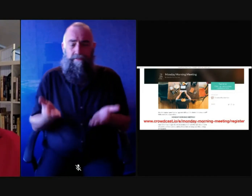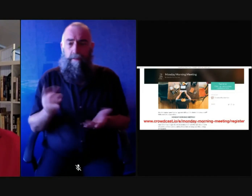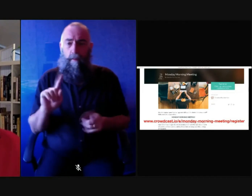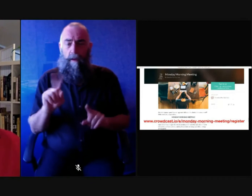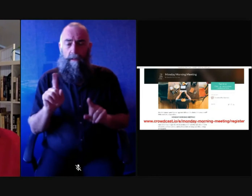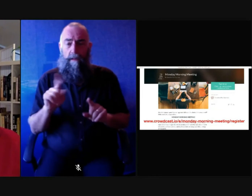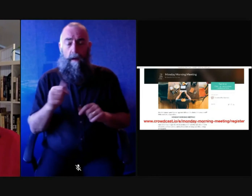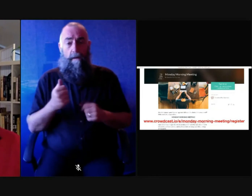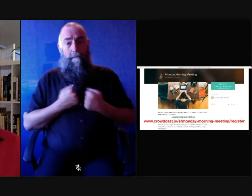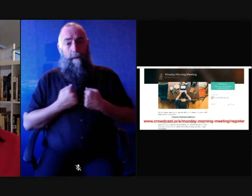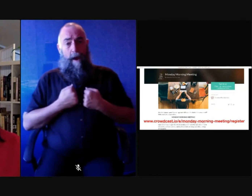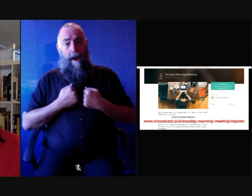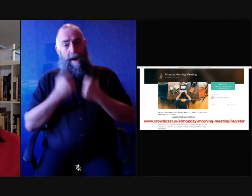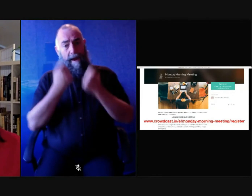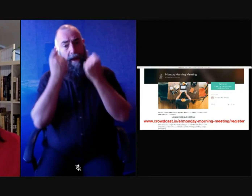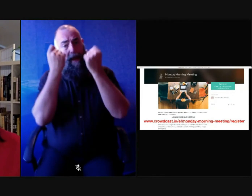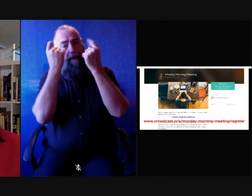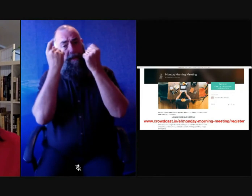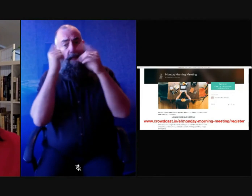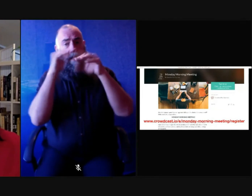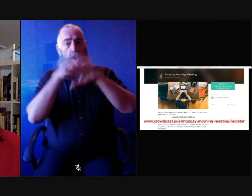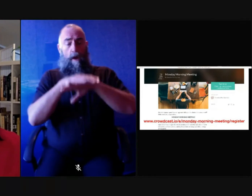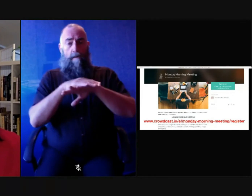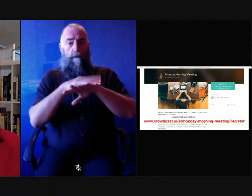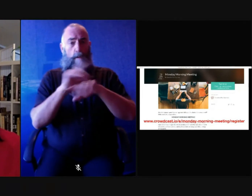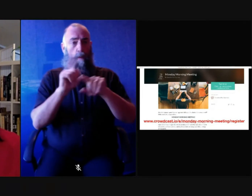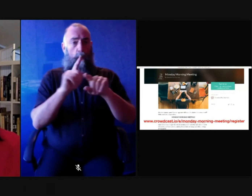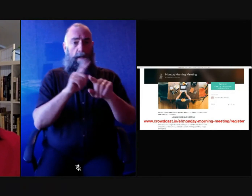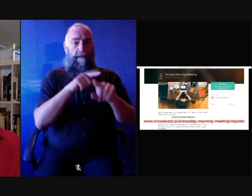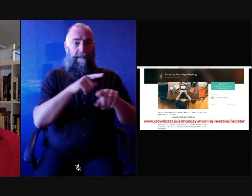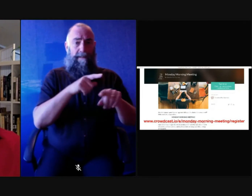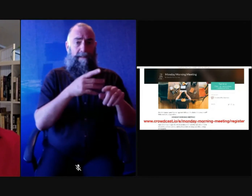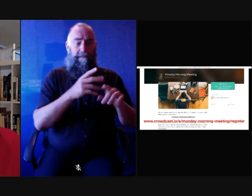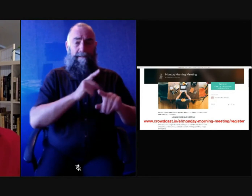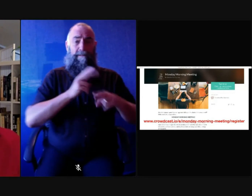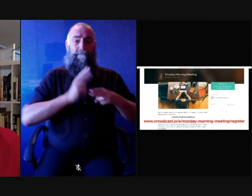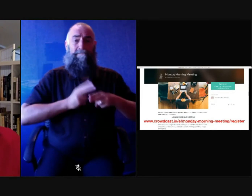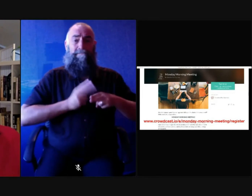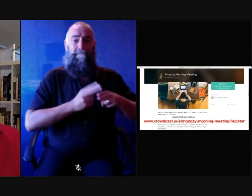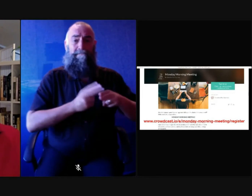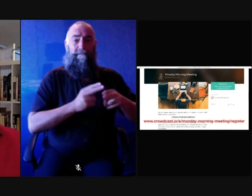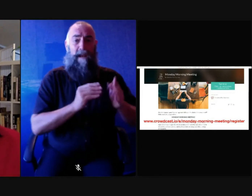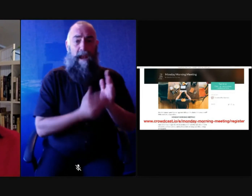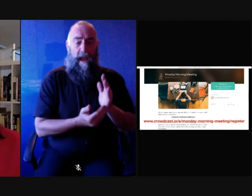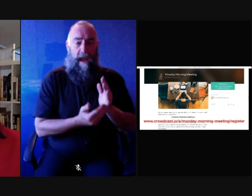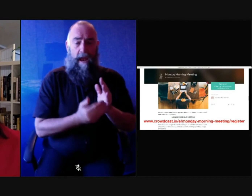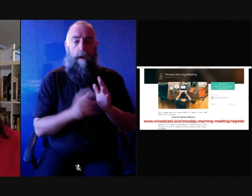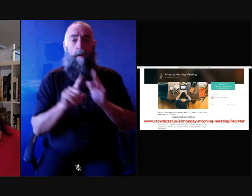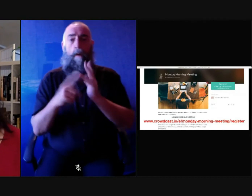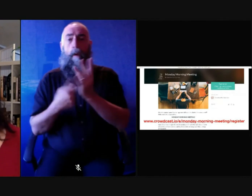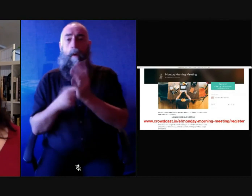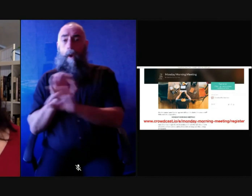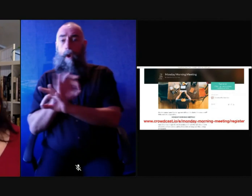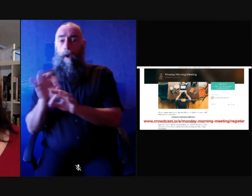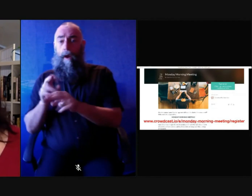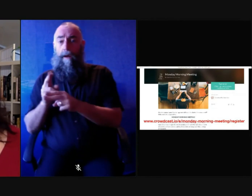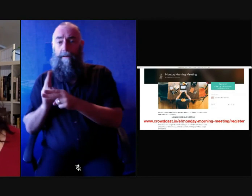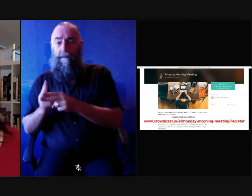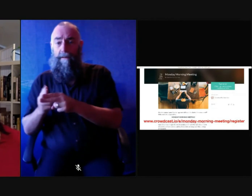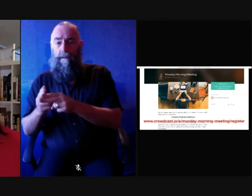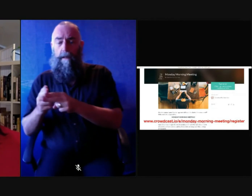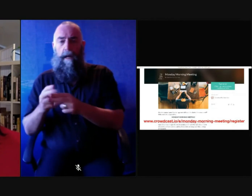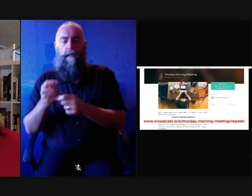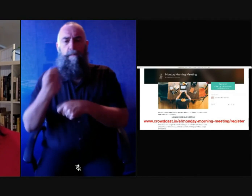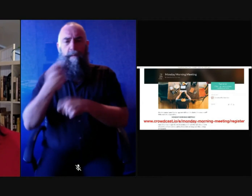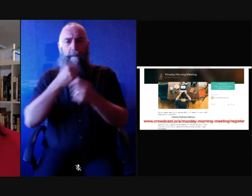to understand the difference between urgent and not have become blurred. And really a good response to